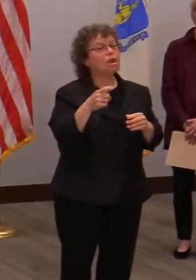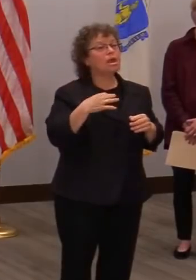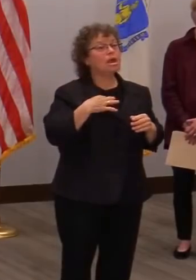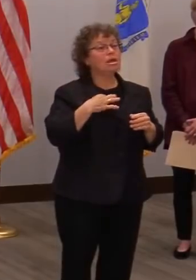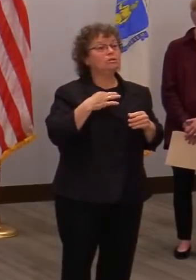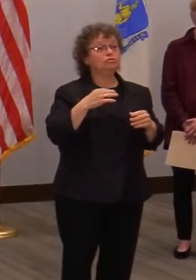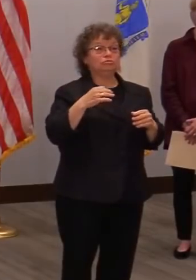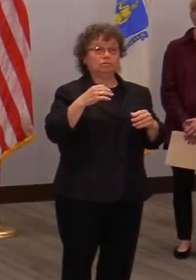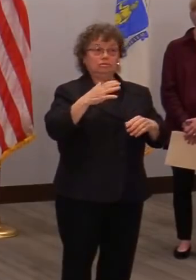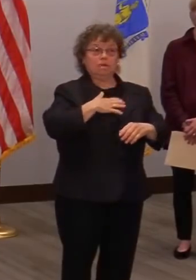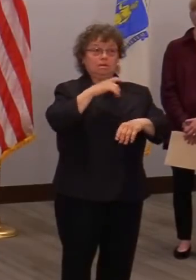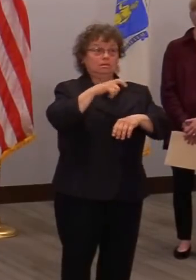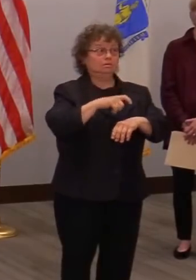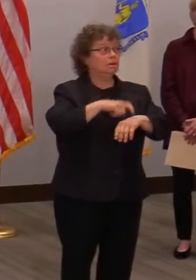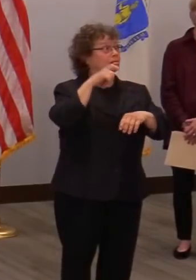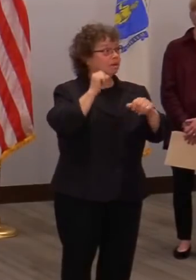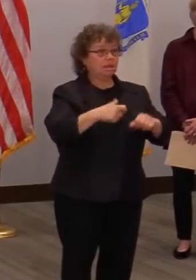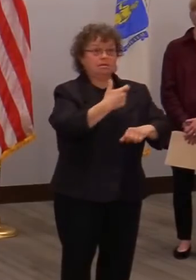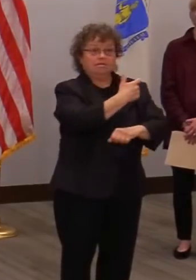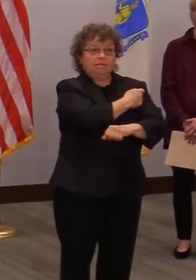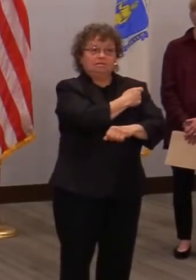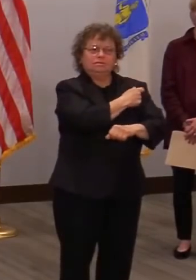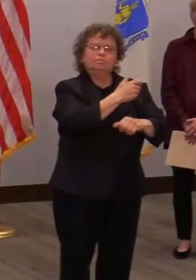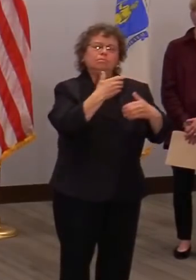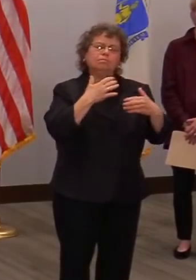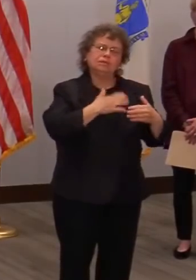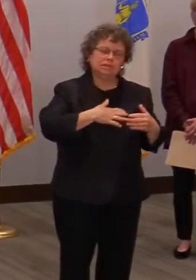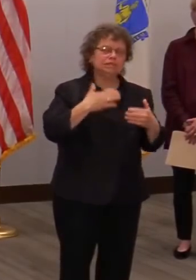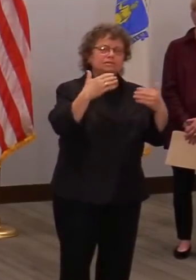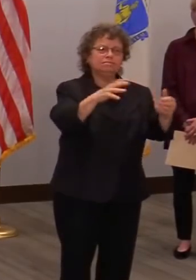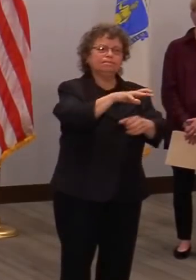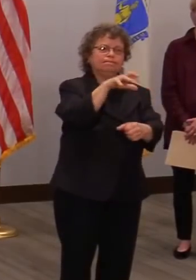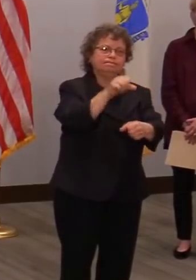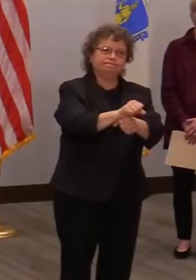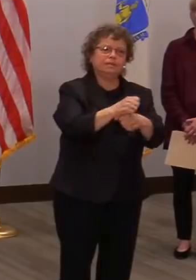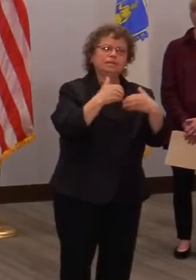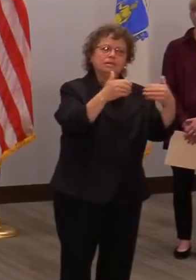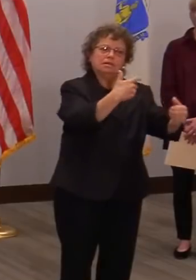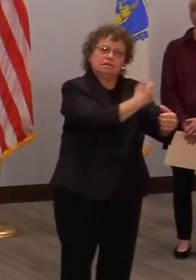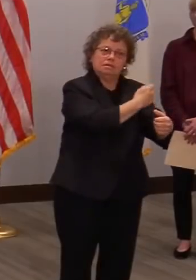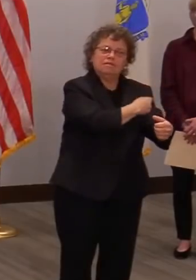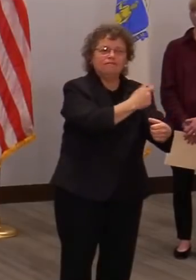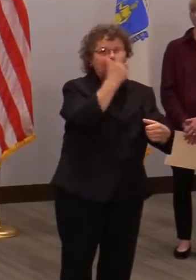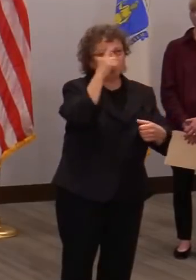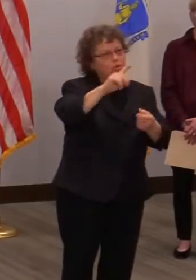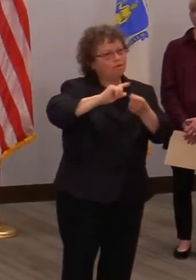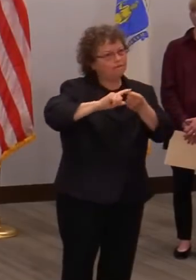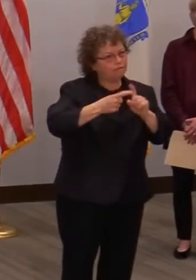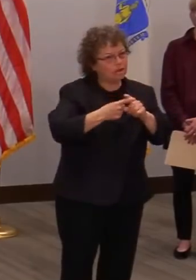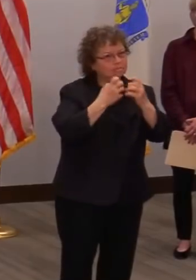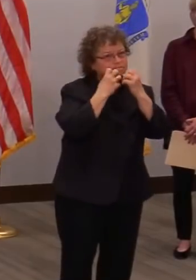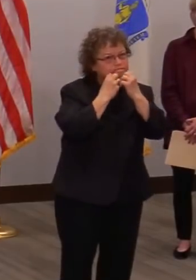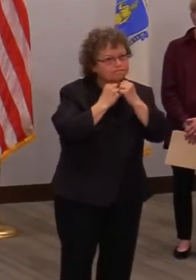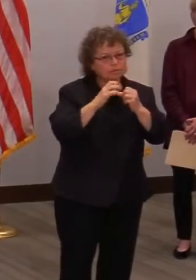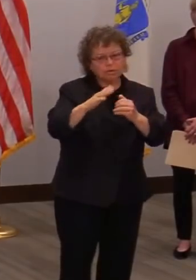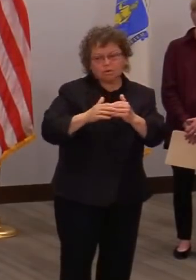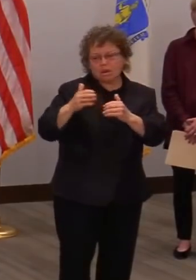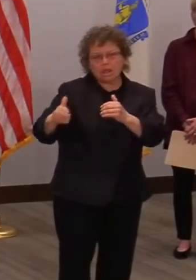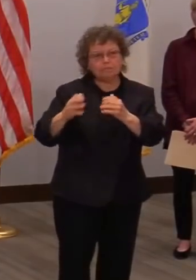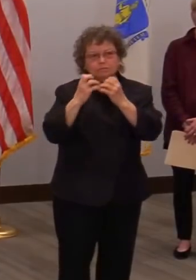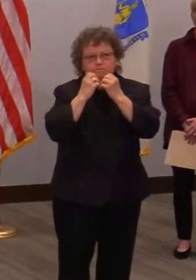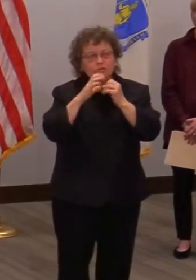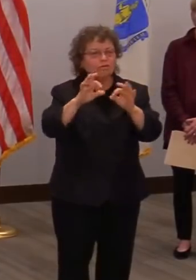get vaccinated. It's the best thing you can do for you, your friends, your family, your coworkers, and your neighbors. And with that, I'm going